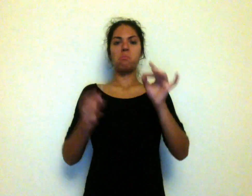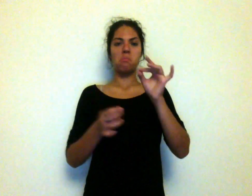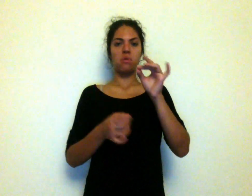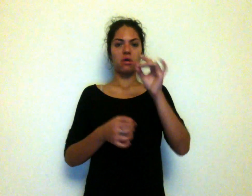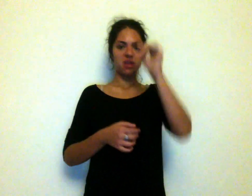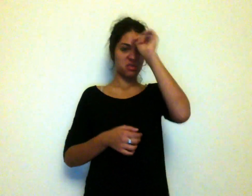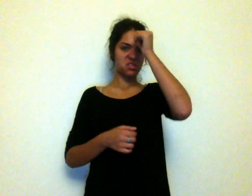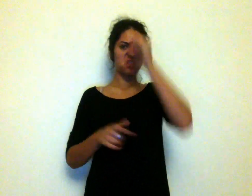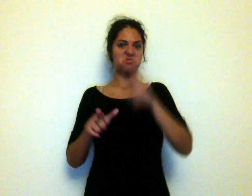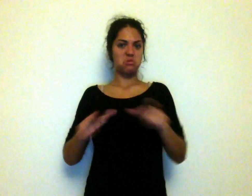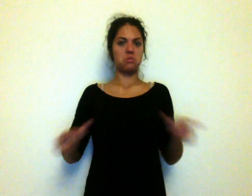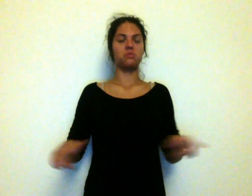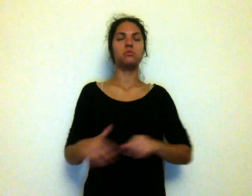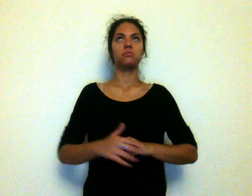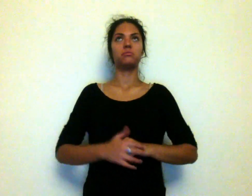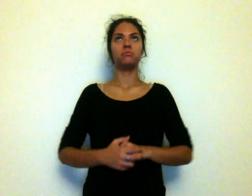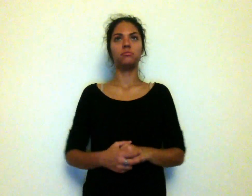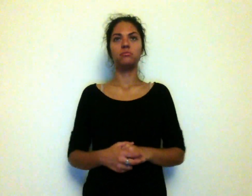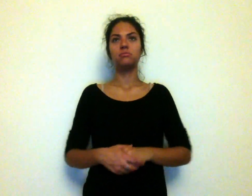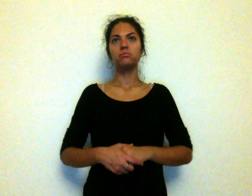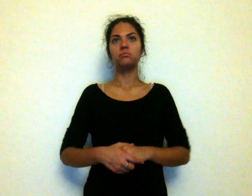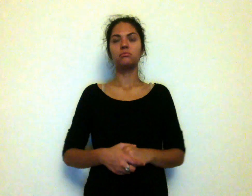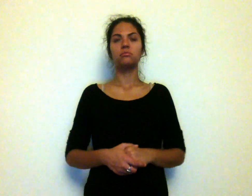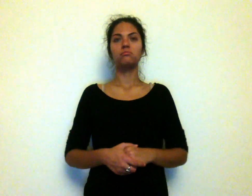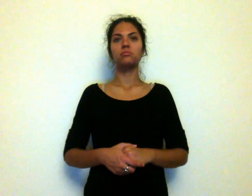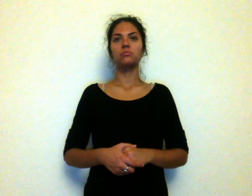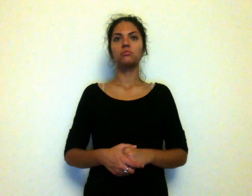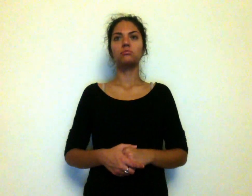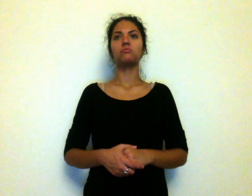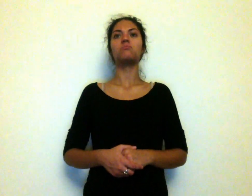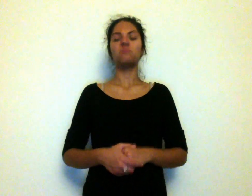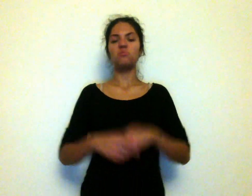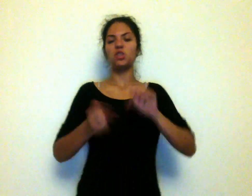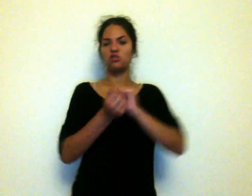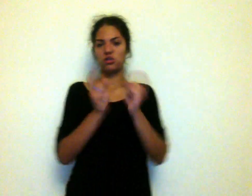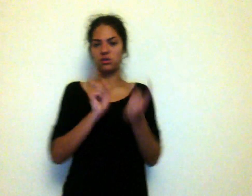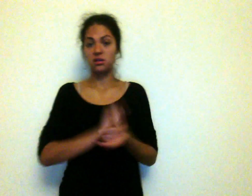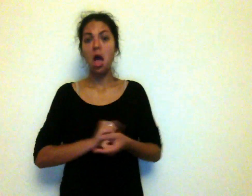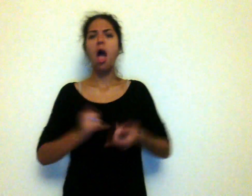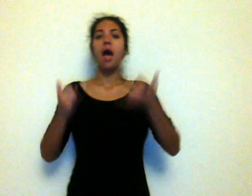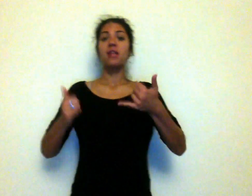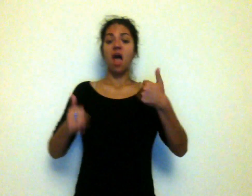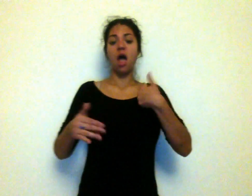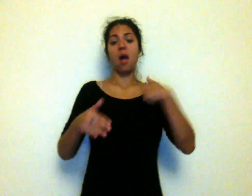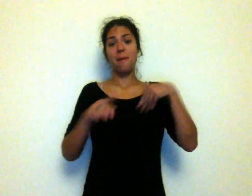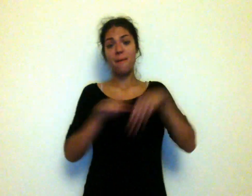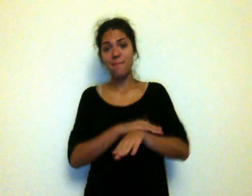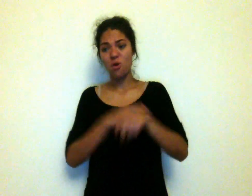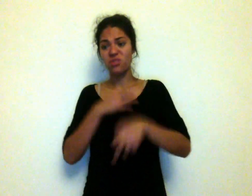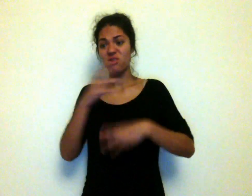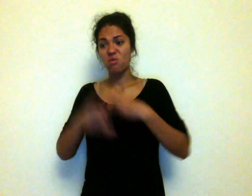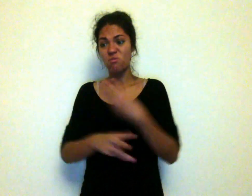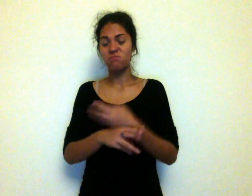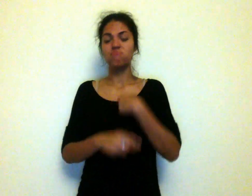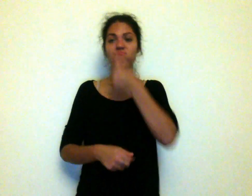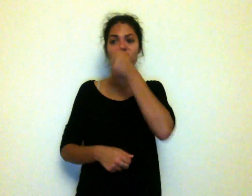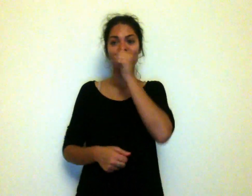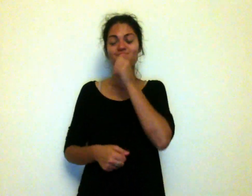padega, jeevan hai agar zahar to peena hi padega. Which literally means, since I have come into this world, I have to live. If living